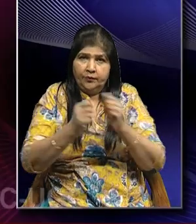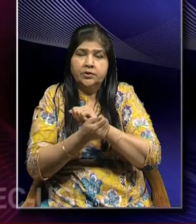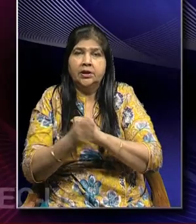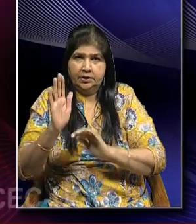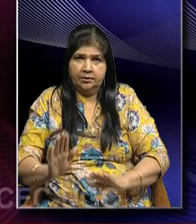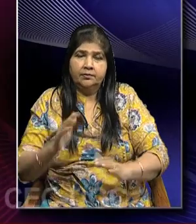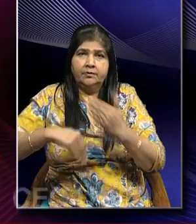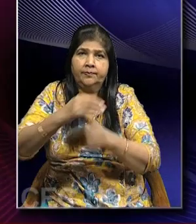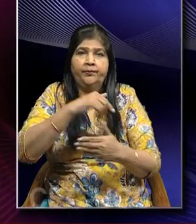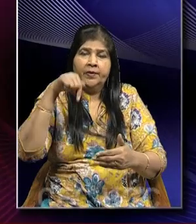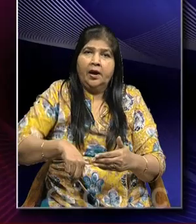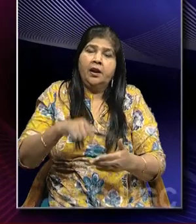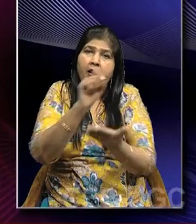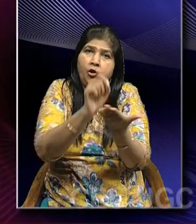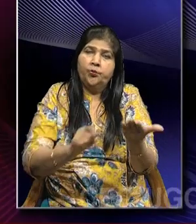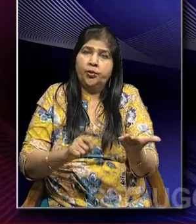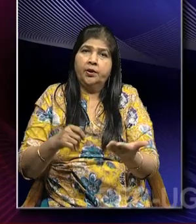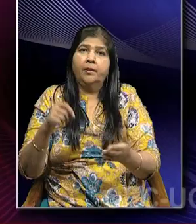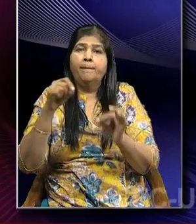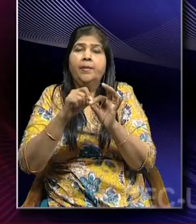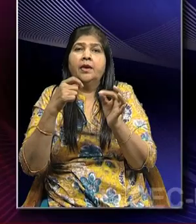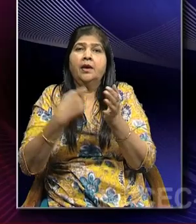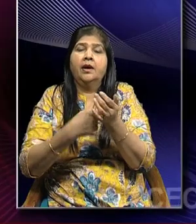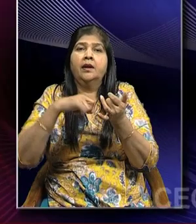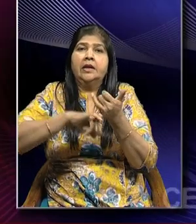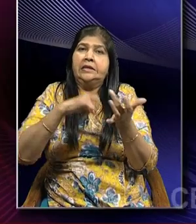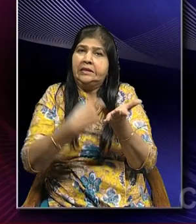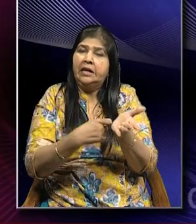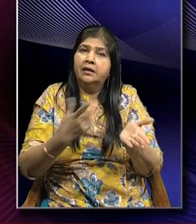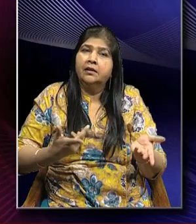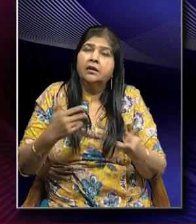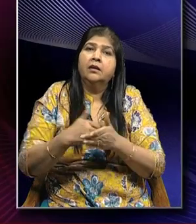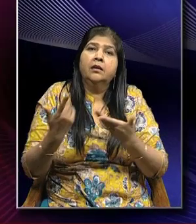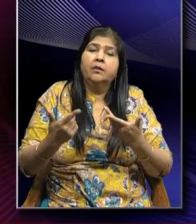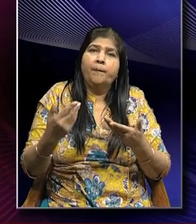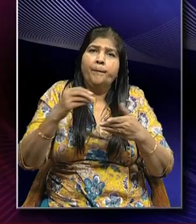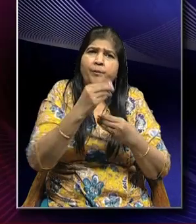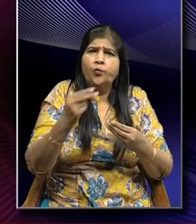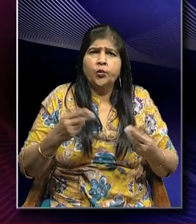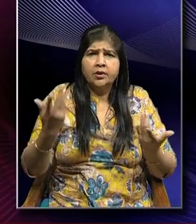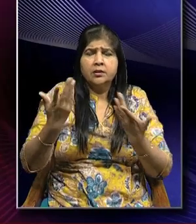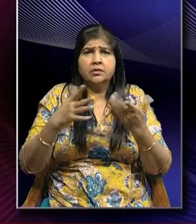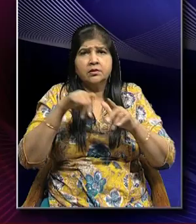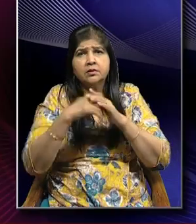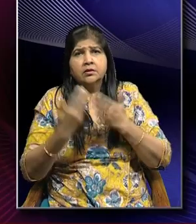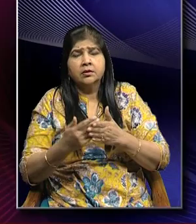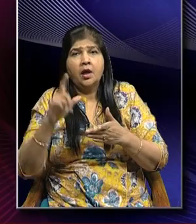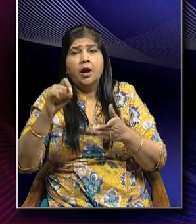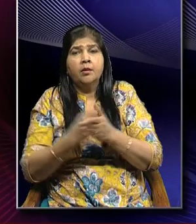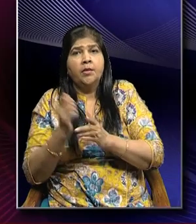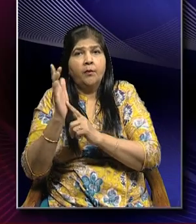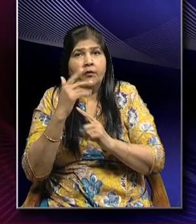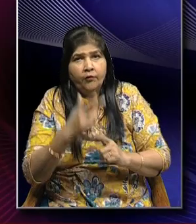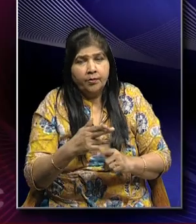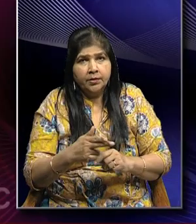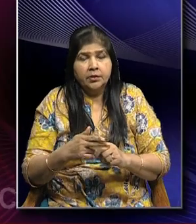into the current reporting in the name of BRSR. BRSR actually pertains to the company's performance against